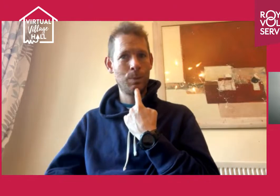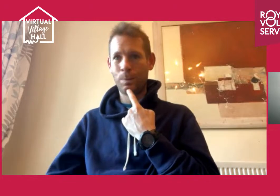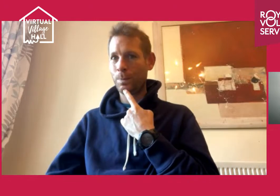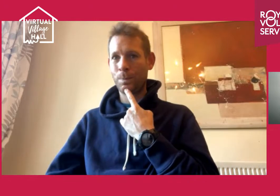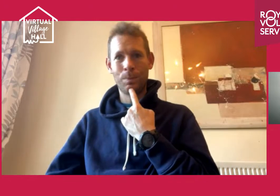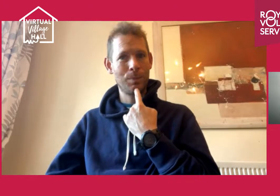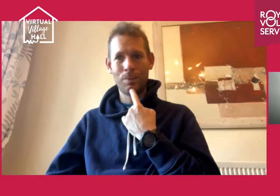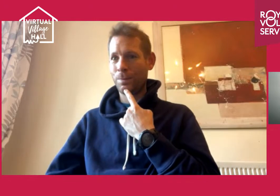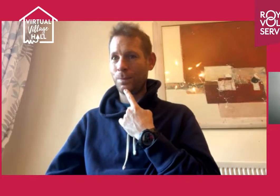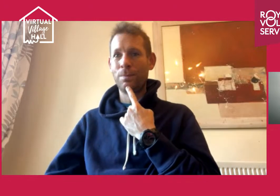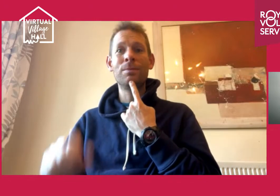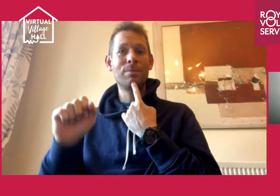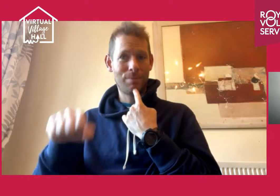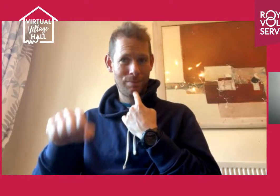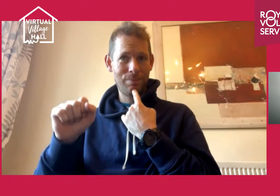very important too.